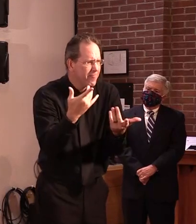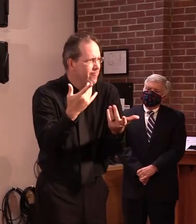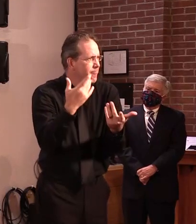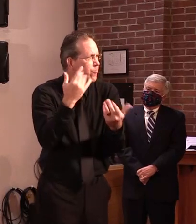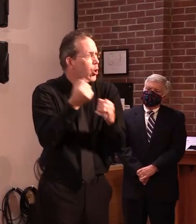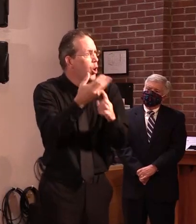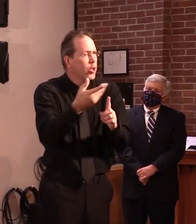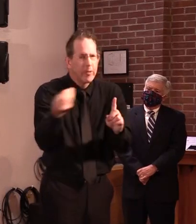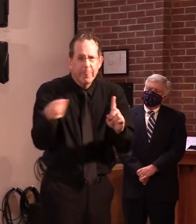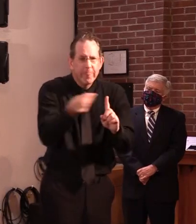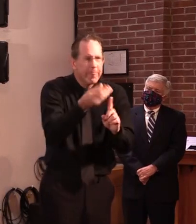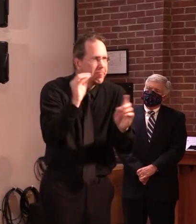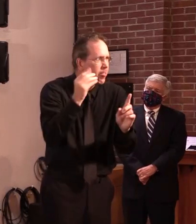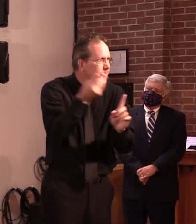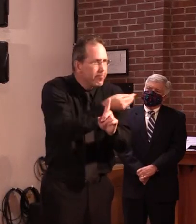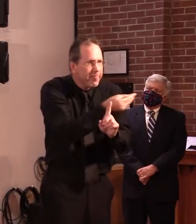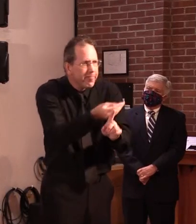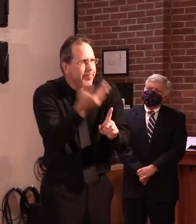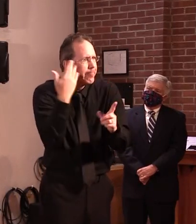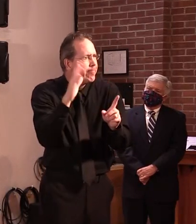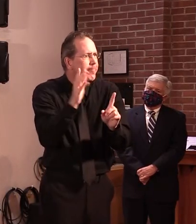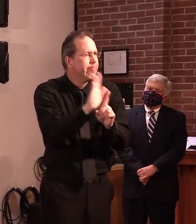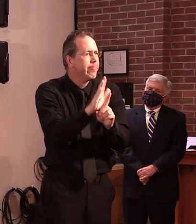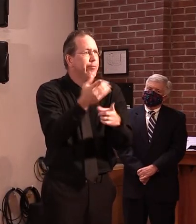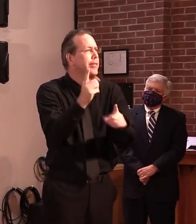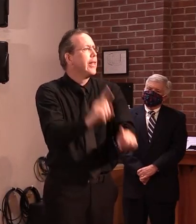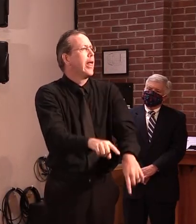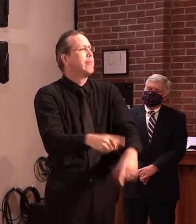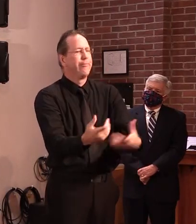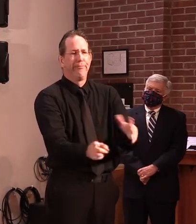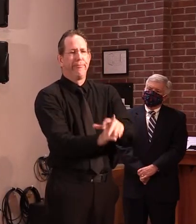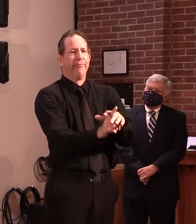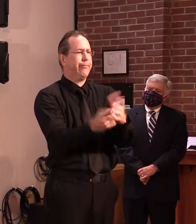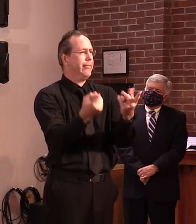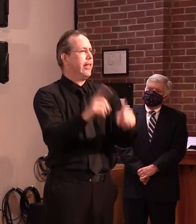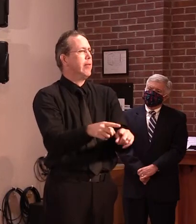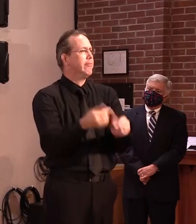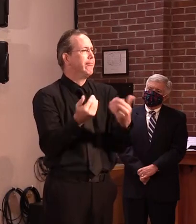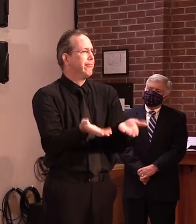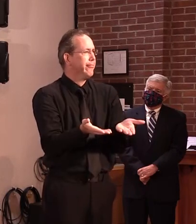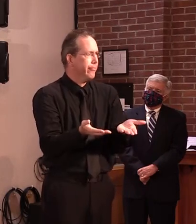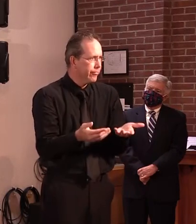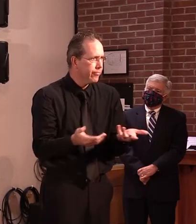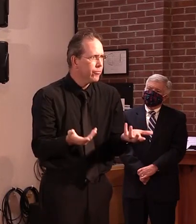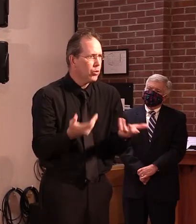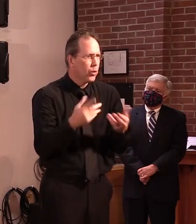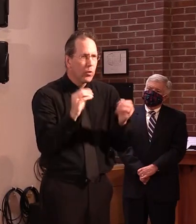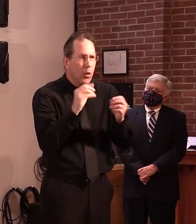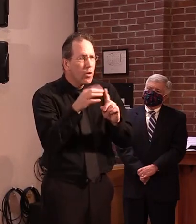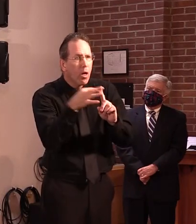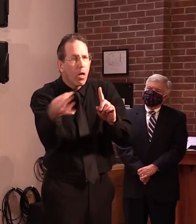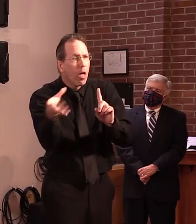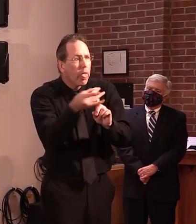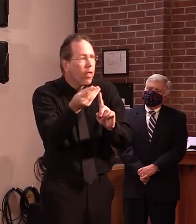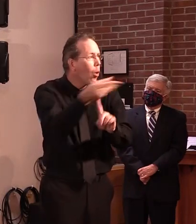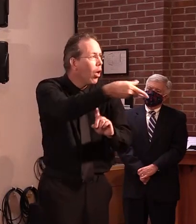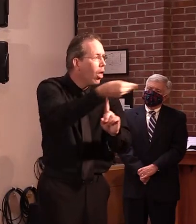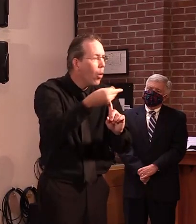this happens, and we just accept that. Where we can't actually make any links. But thanks for the